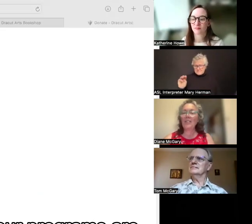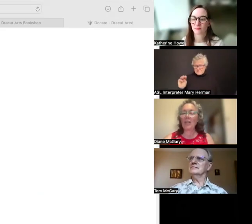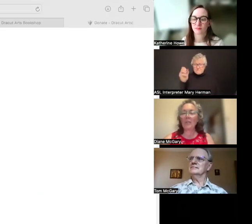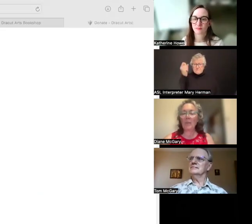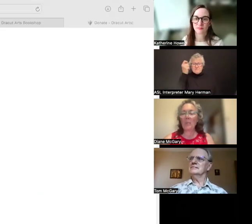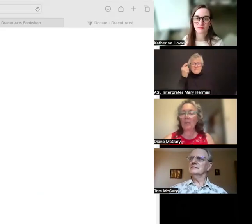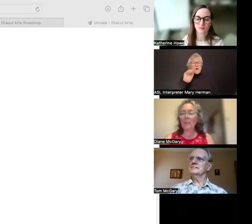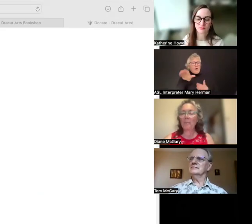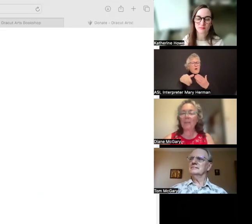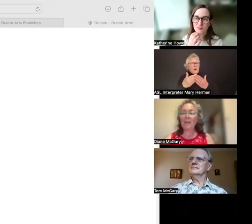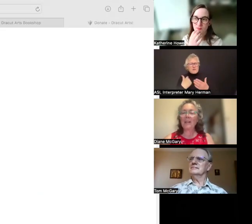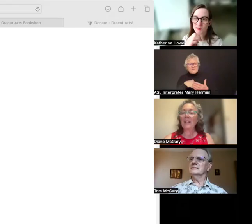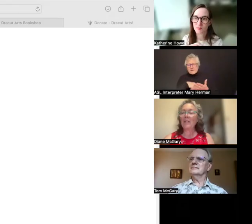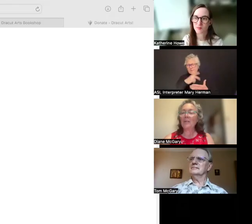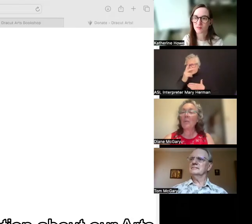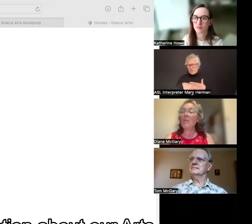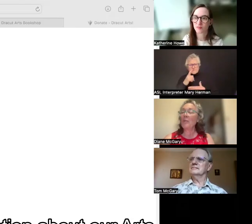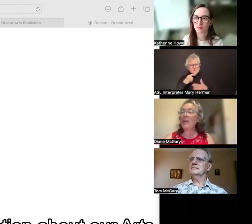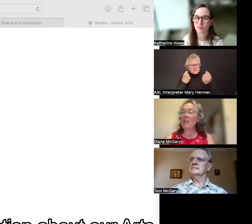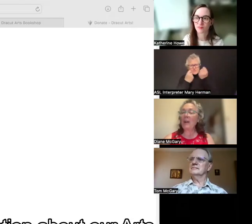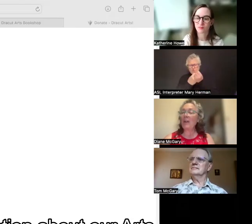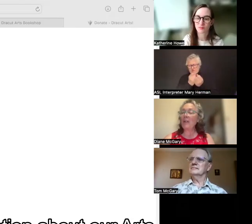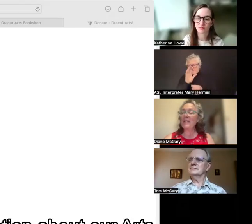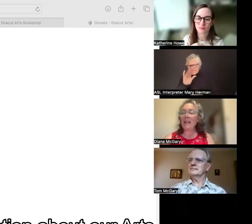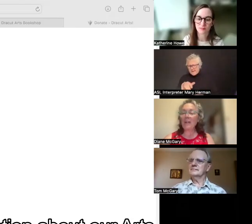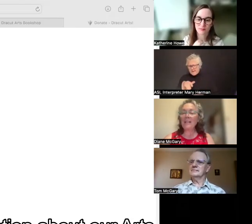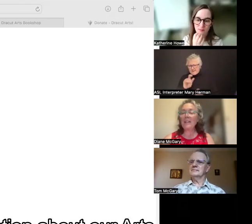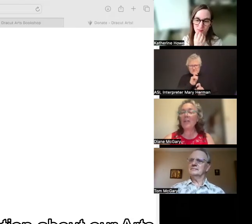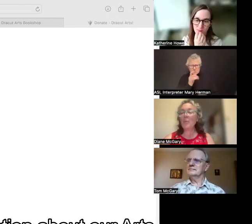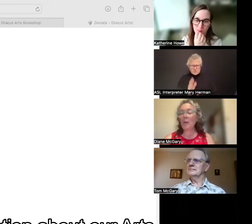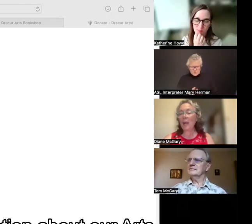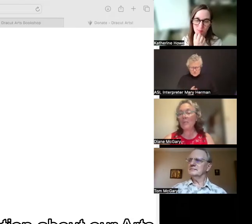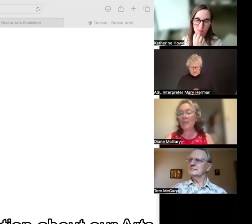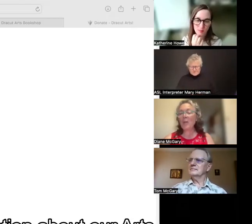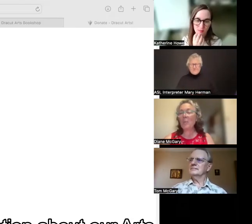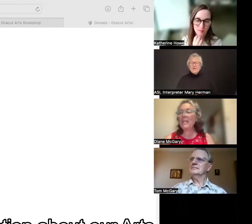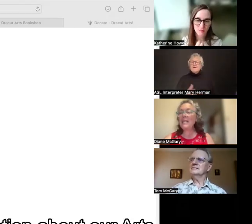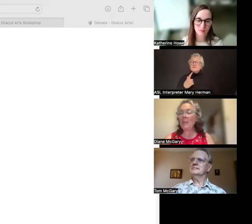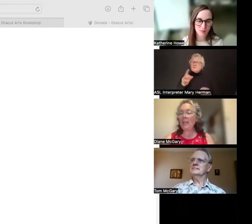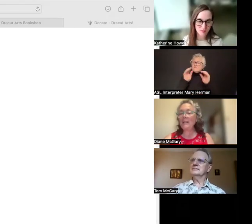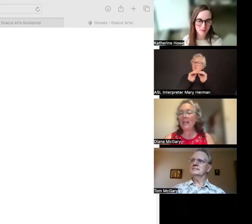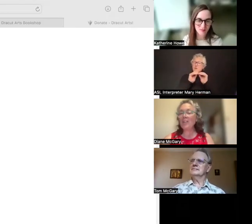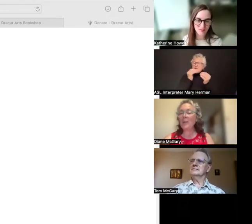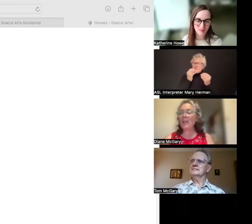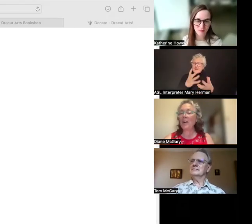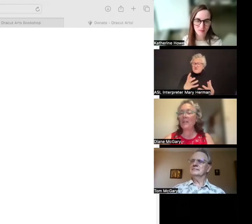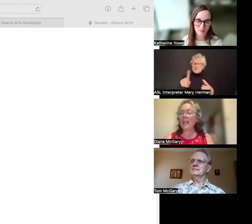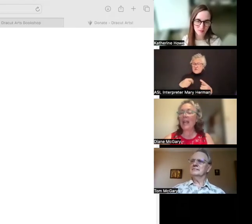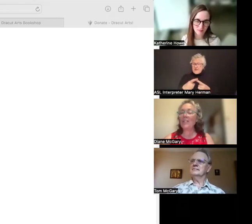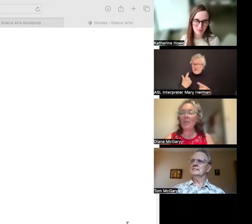and these generous people. For more information about our Arts Saturdays and other programs, please email us at